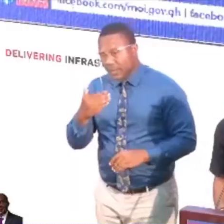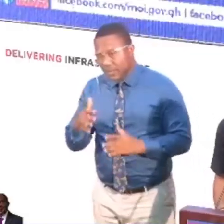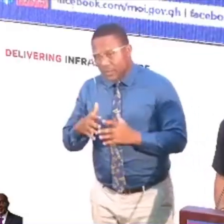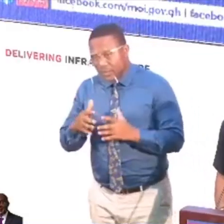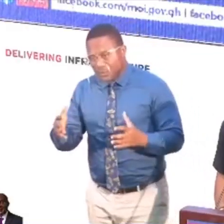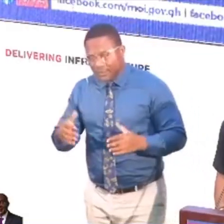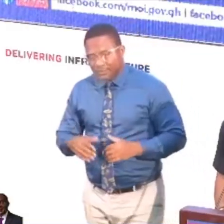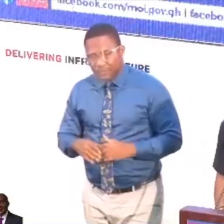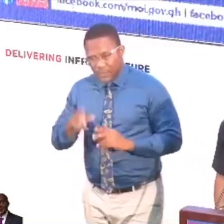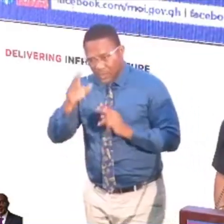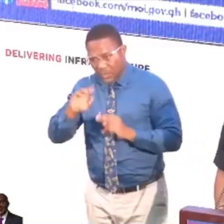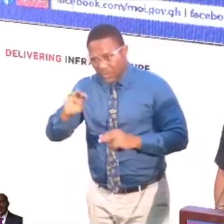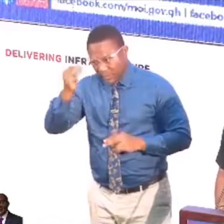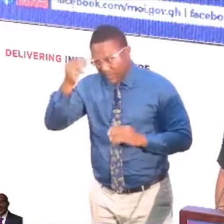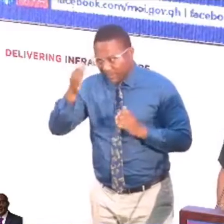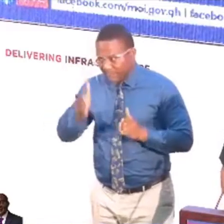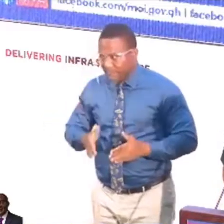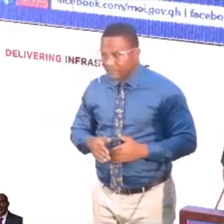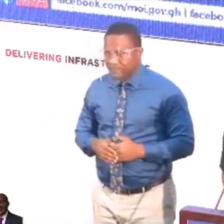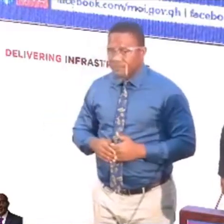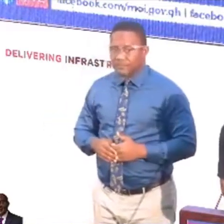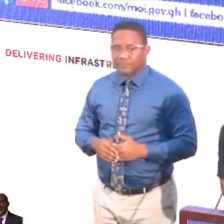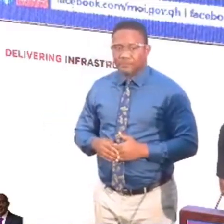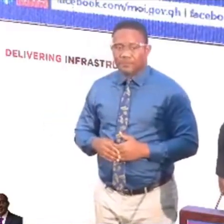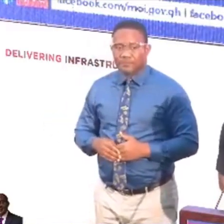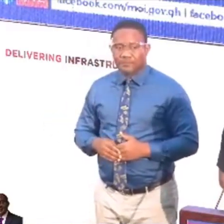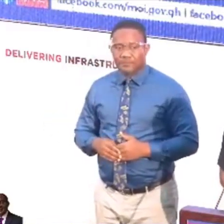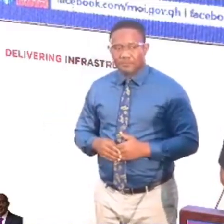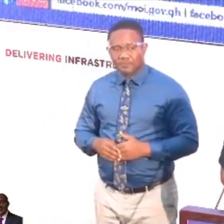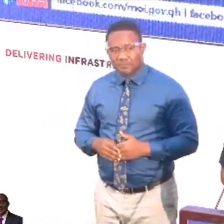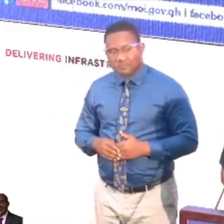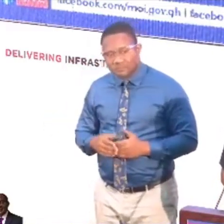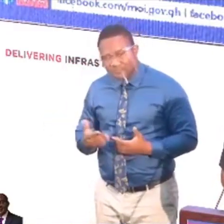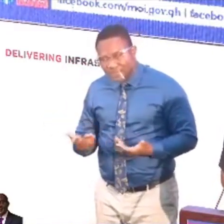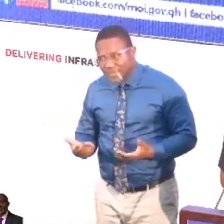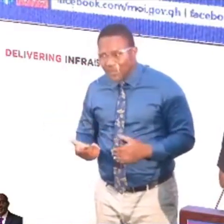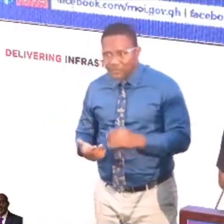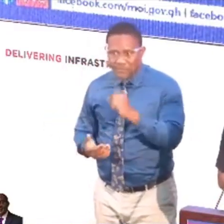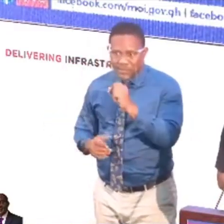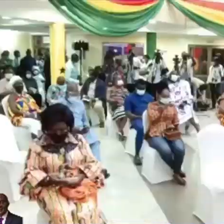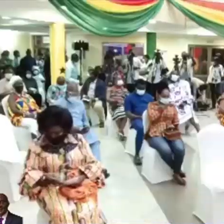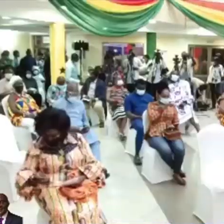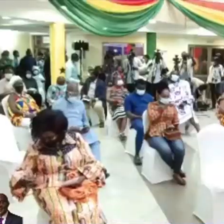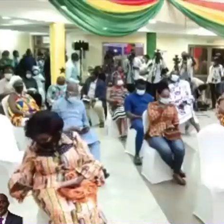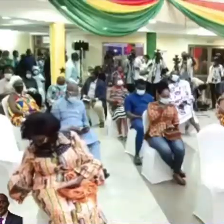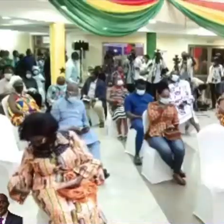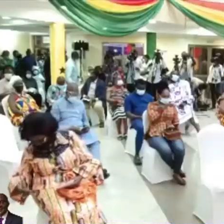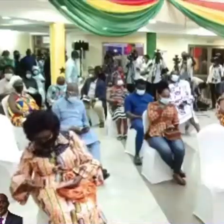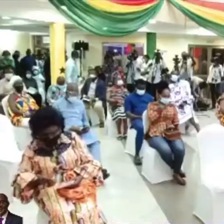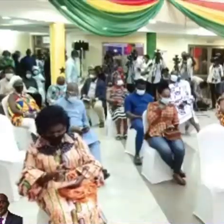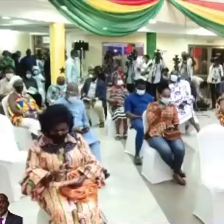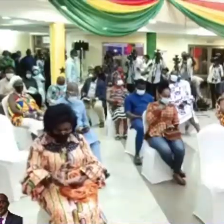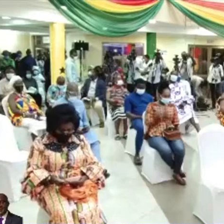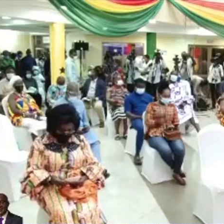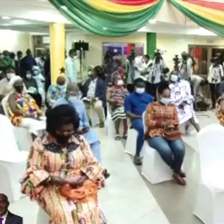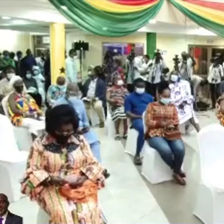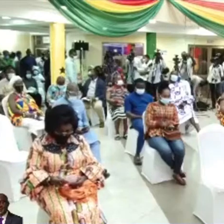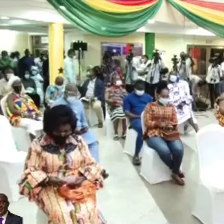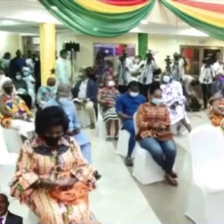Honorable Minister, shall we sanitize the microphones as well? Shall I